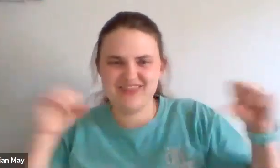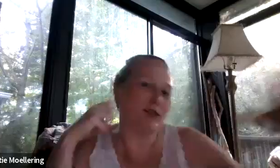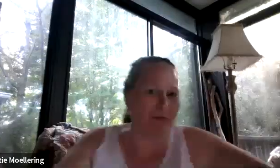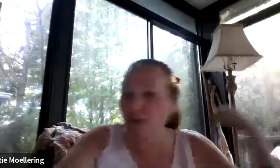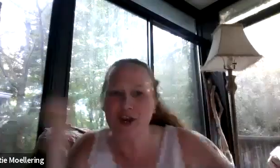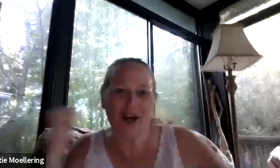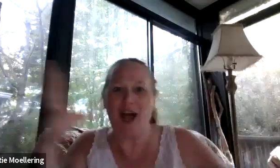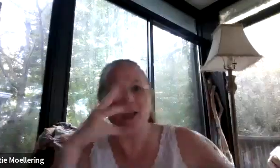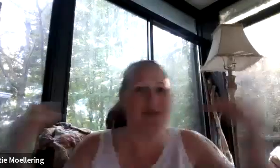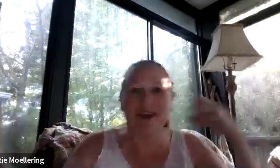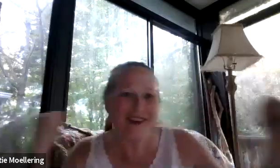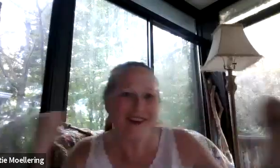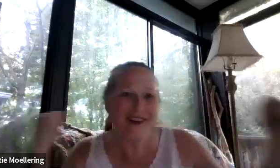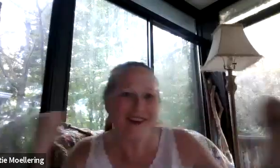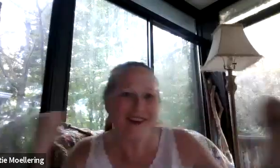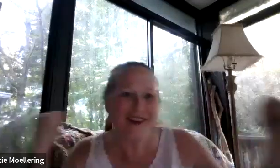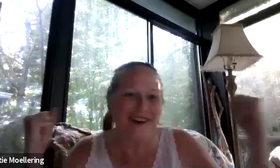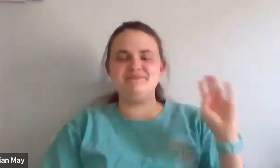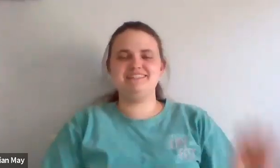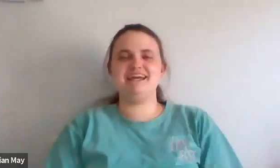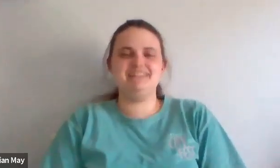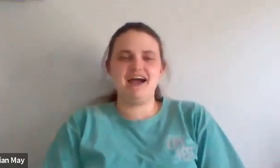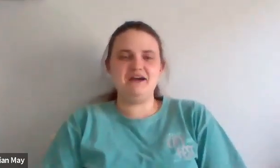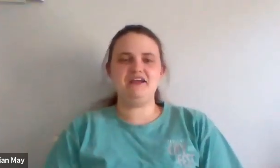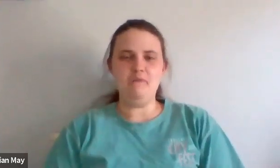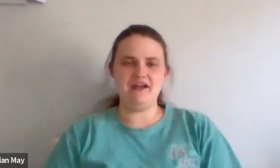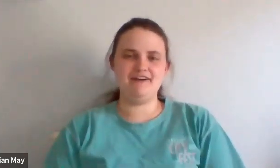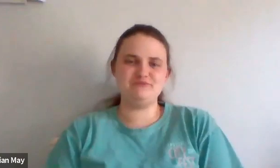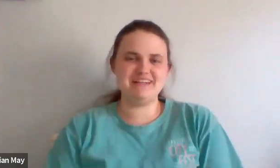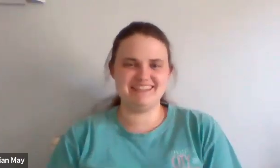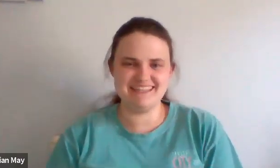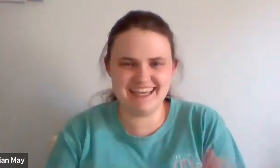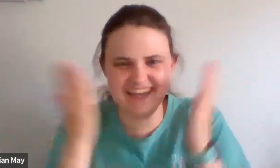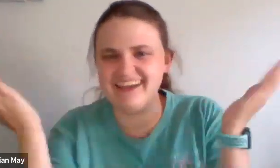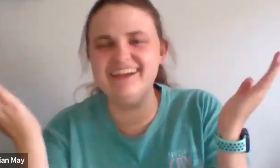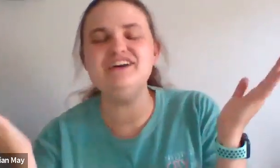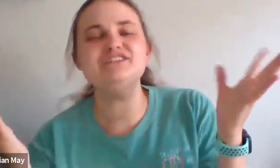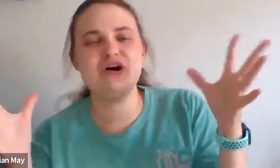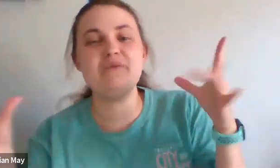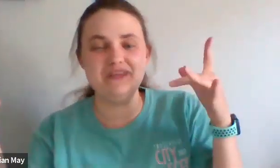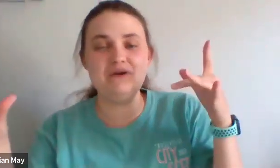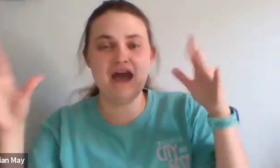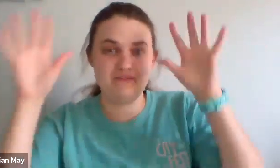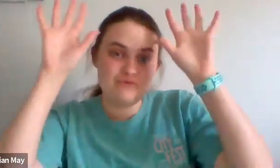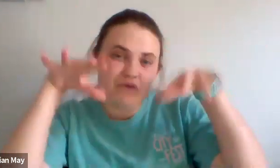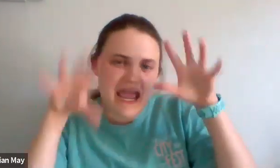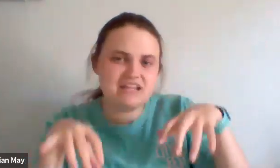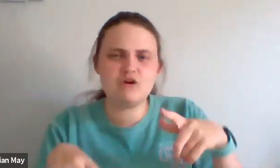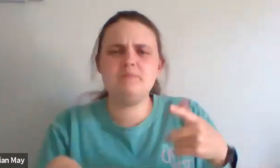awesome. Thunder. And I every time I see it, I die. I'm like, oh my gosh, what is this? Like, so, but you have like rain. So I'd be